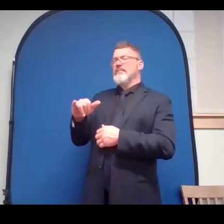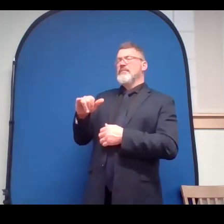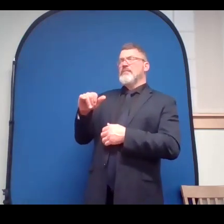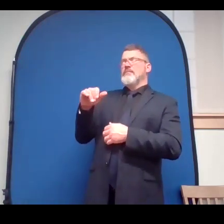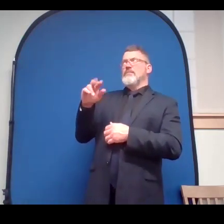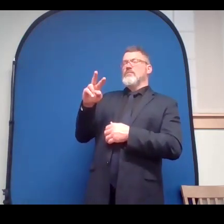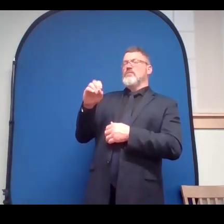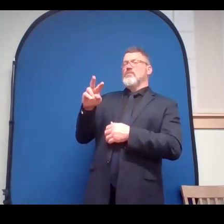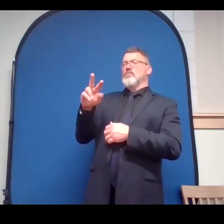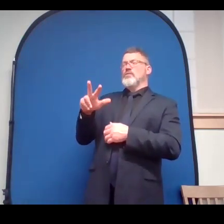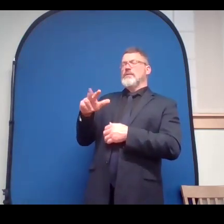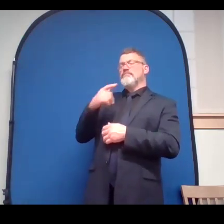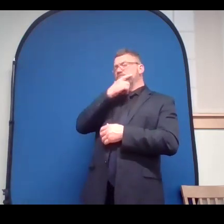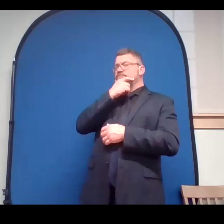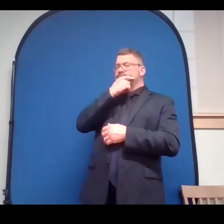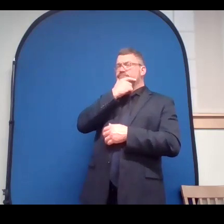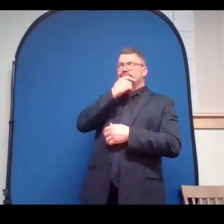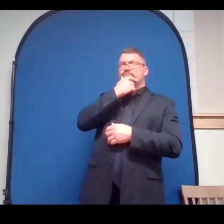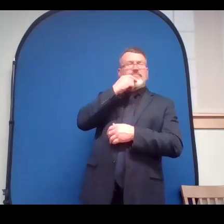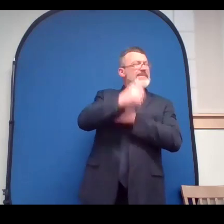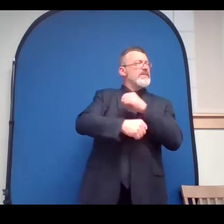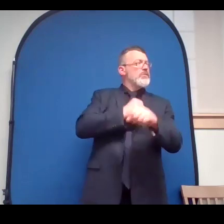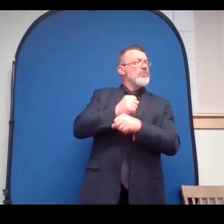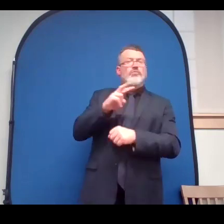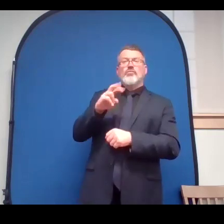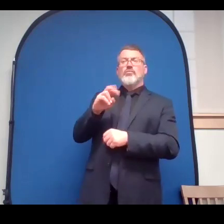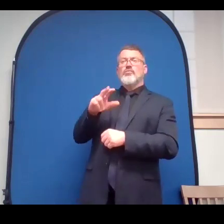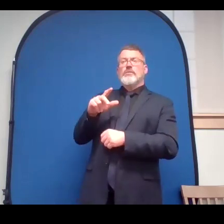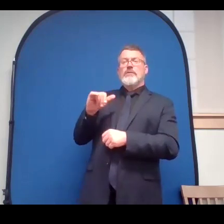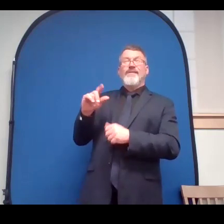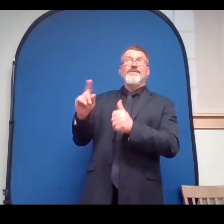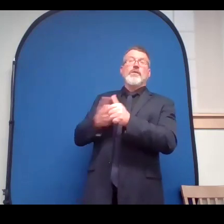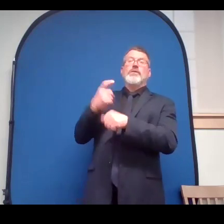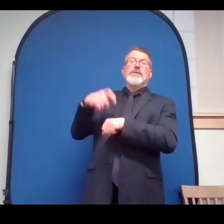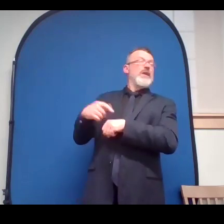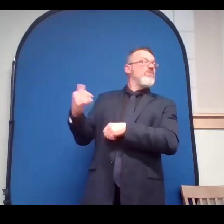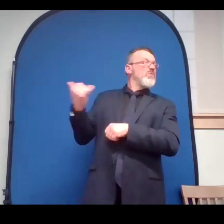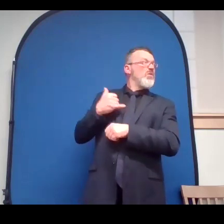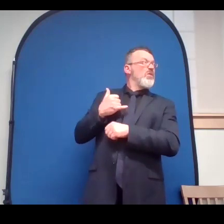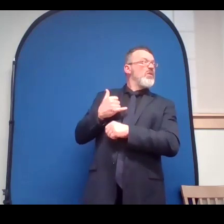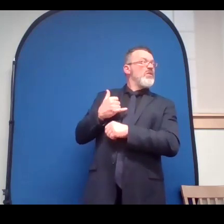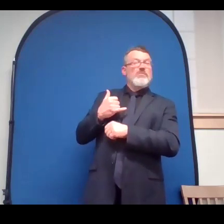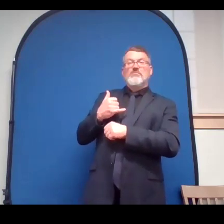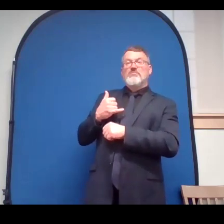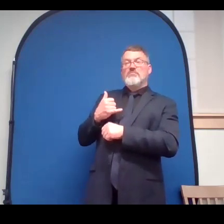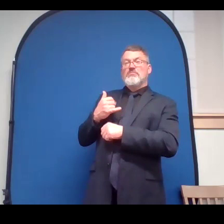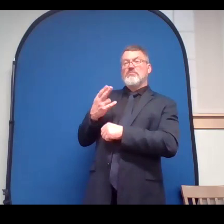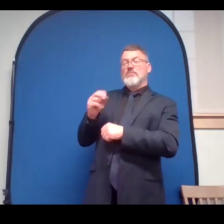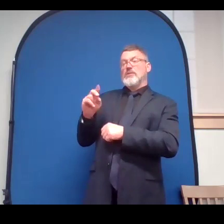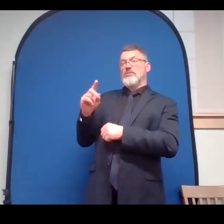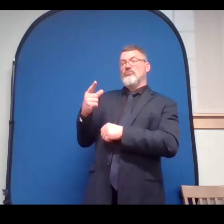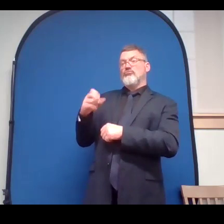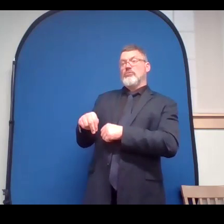2023? Yes. Not May of 2023, no, sir. When did he first call you? He spoke with me, I believe it was